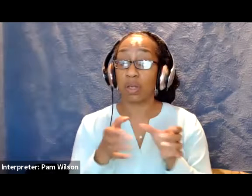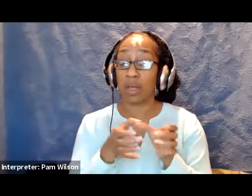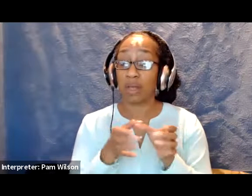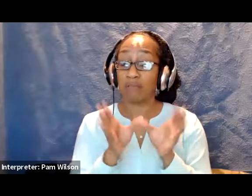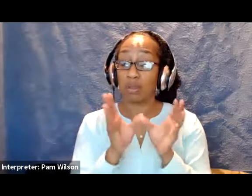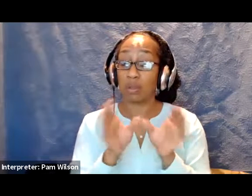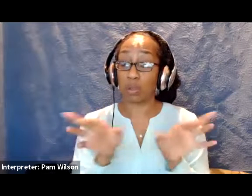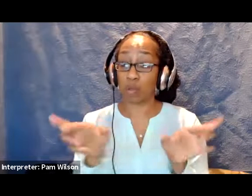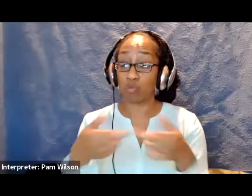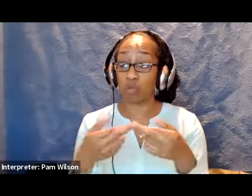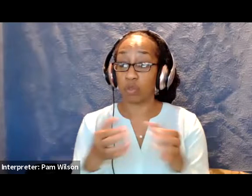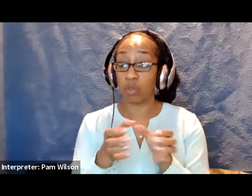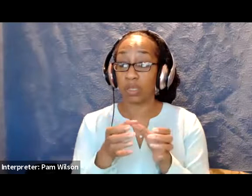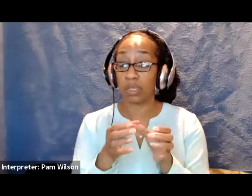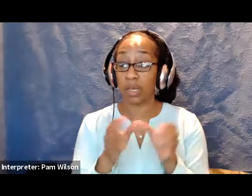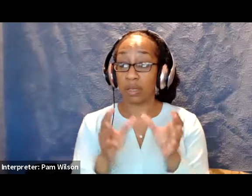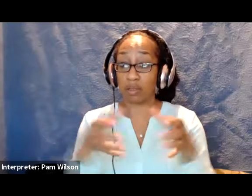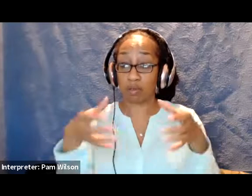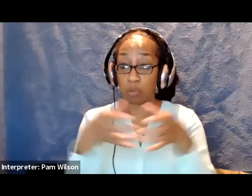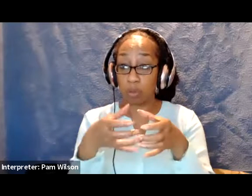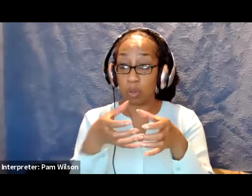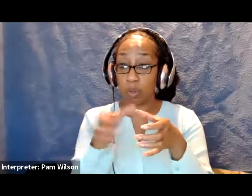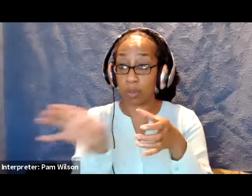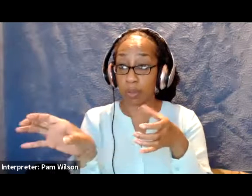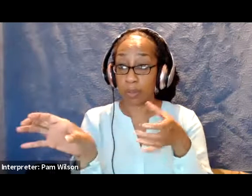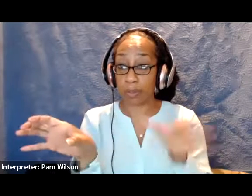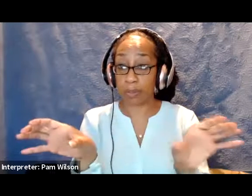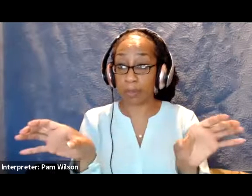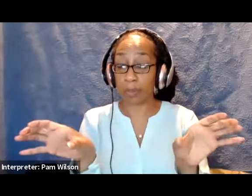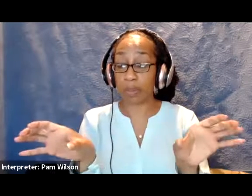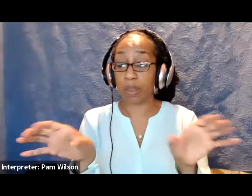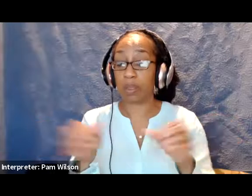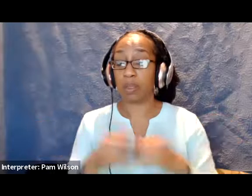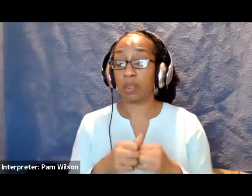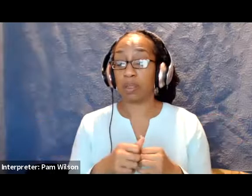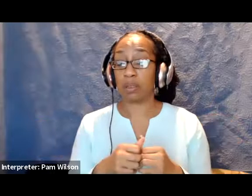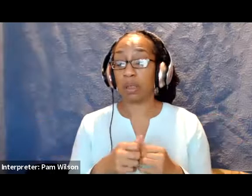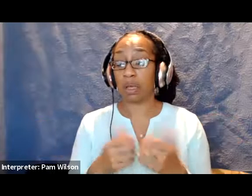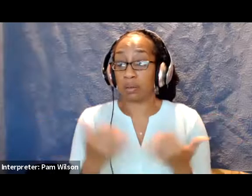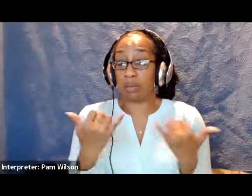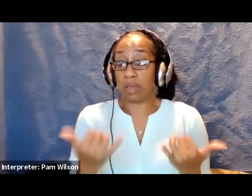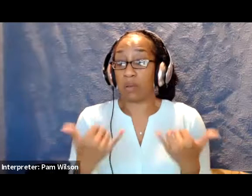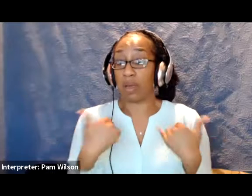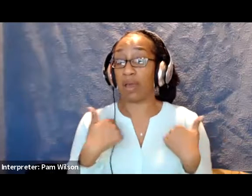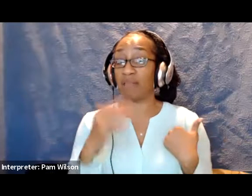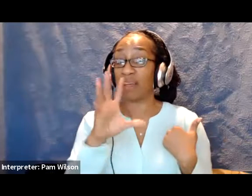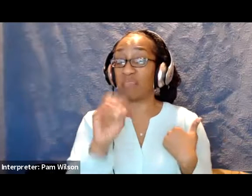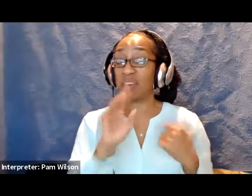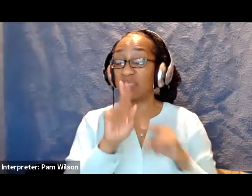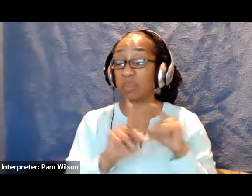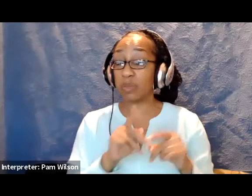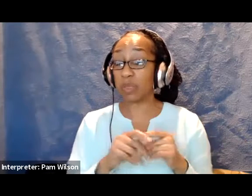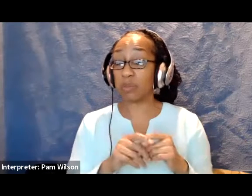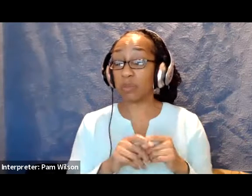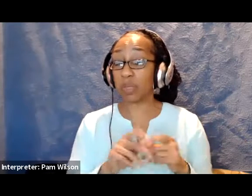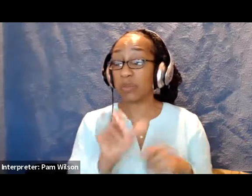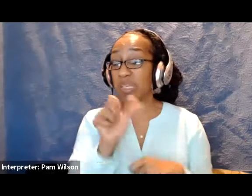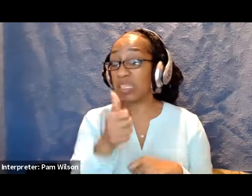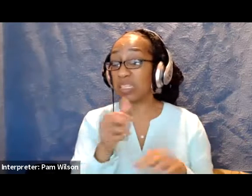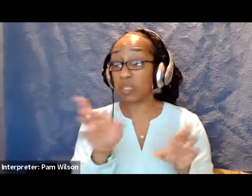where you may want people to, we've got 50 folks. We may want to break out into 10 rooms and